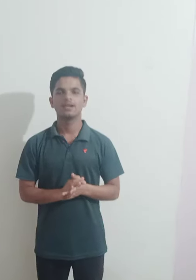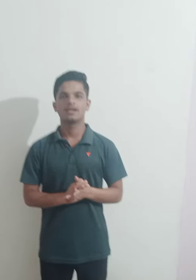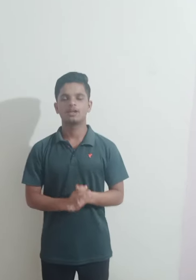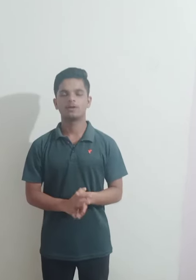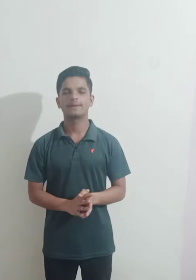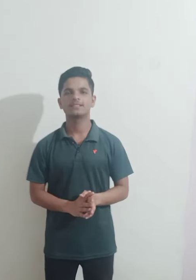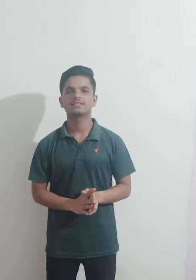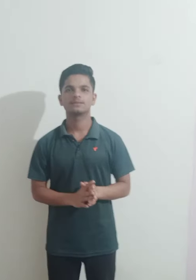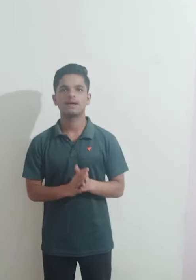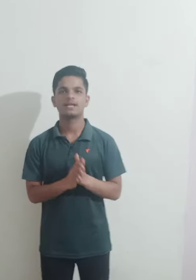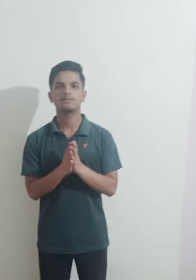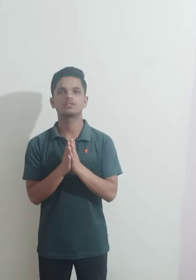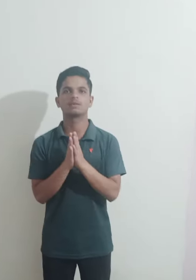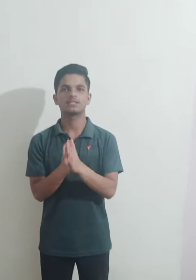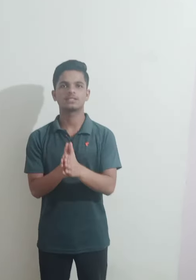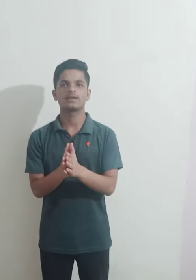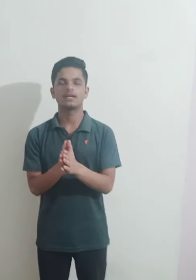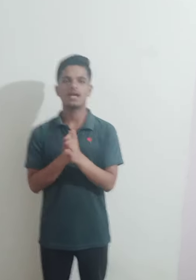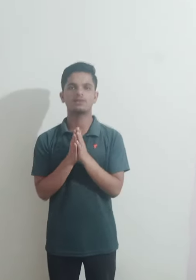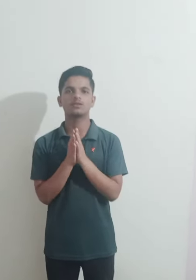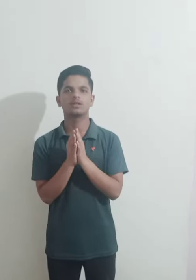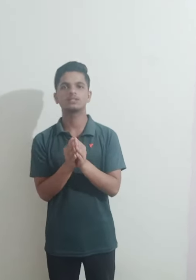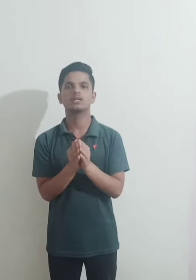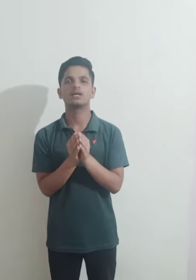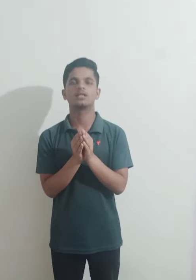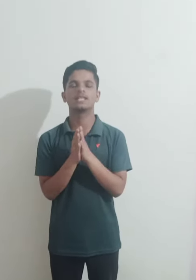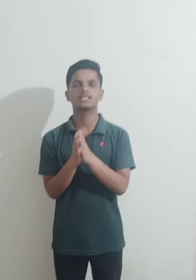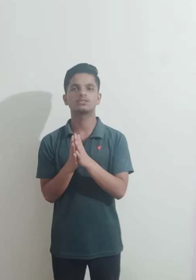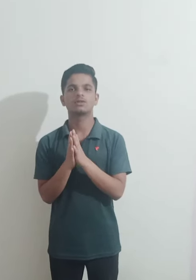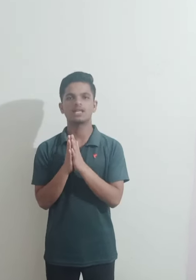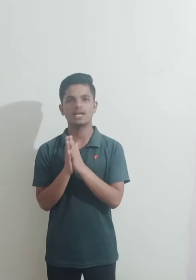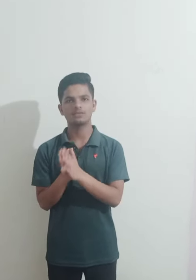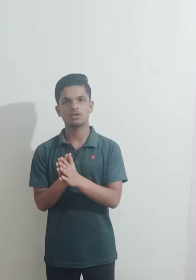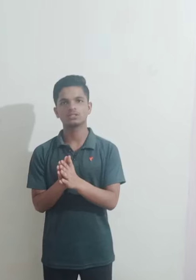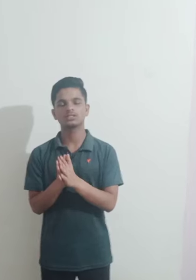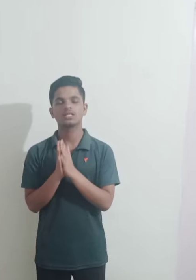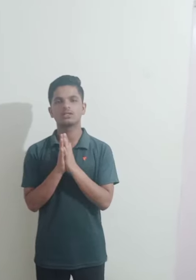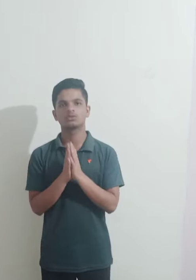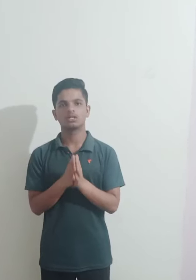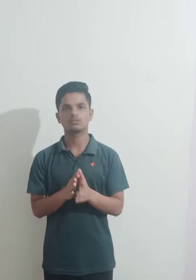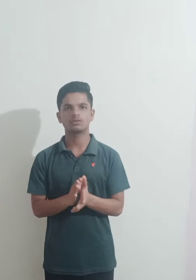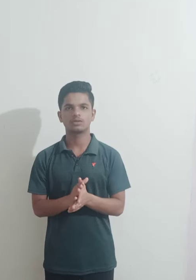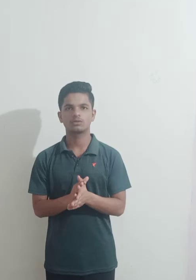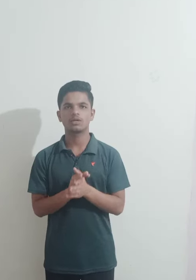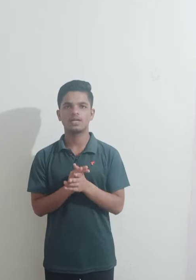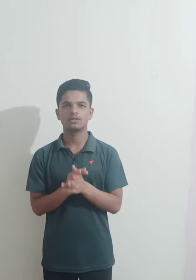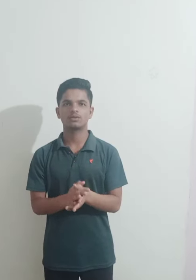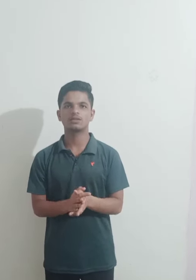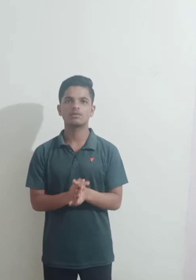Hello friends, my name is Omkar Shavai and today's date is 29th August 2022 and today's our Viva topic is